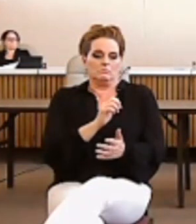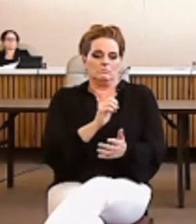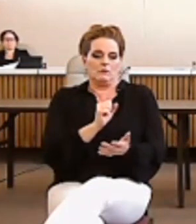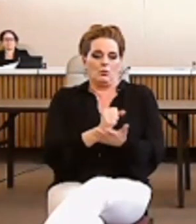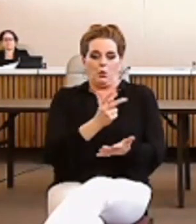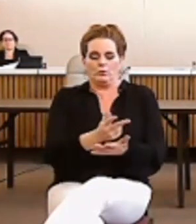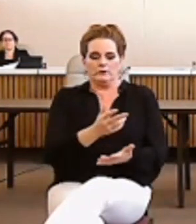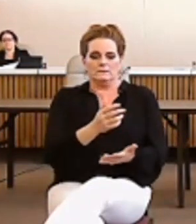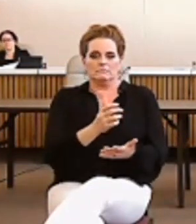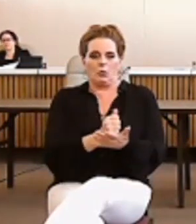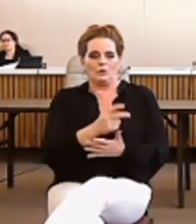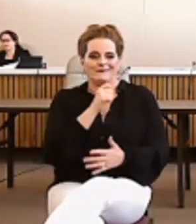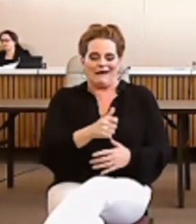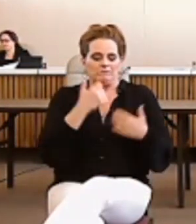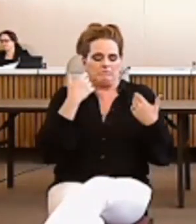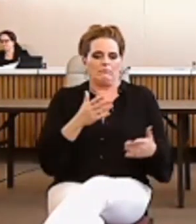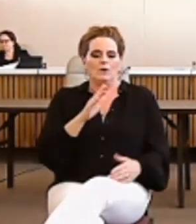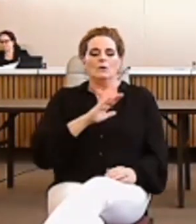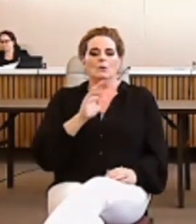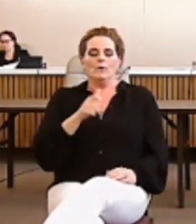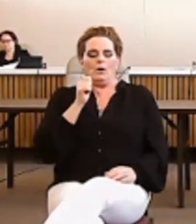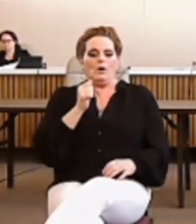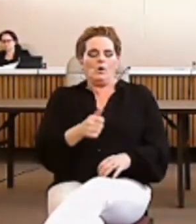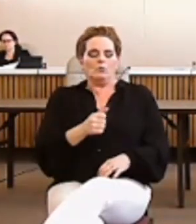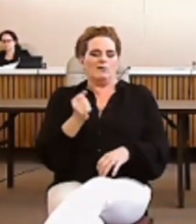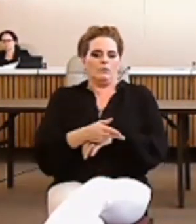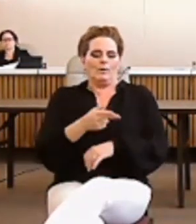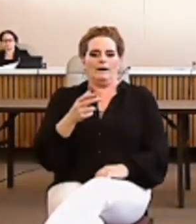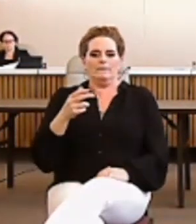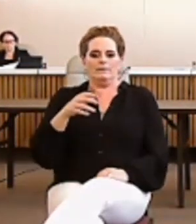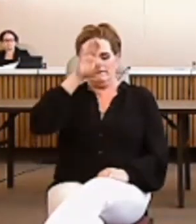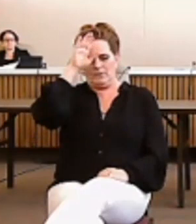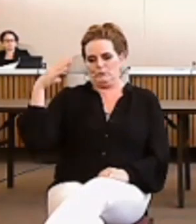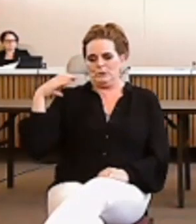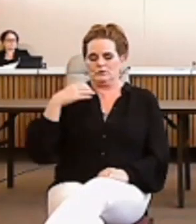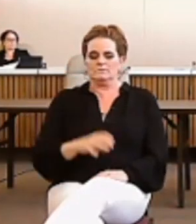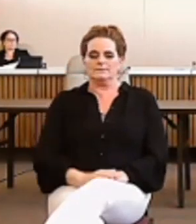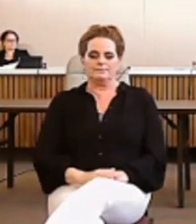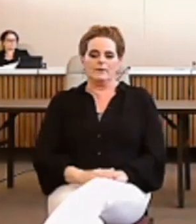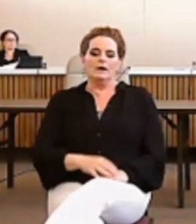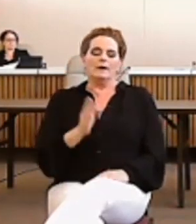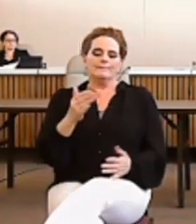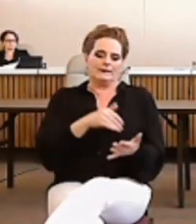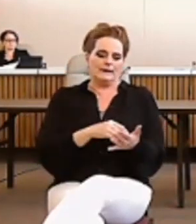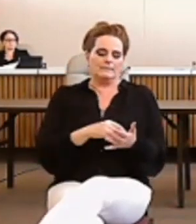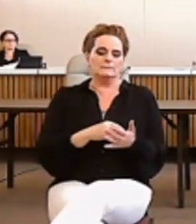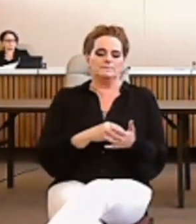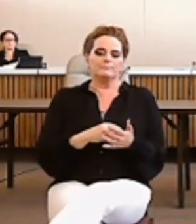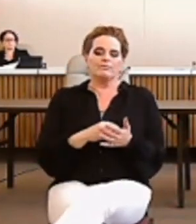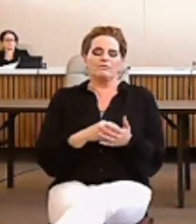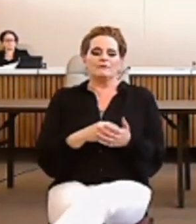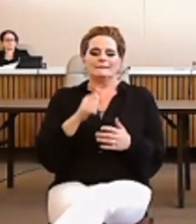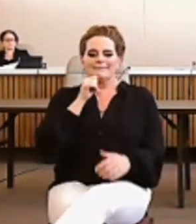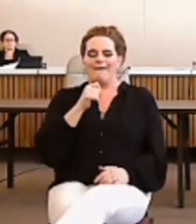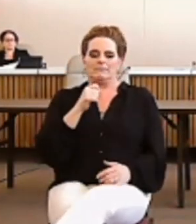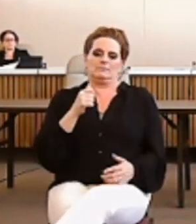plays a big part in it. So with that said, again, he just looked at the plans. He wasn't part of the discussion. So it's unfair to the applicant to